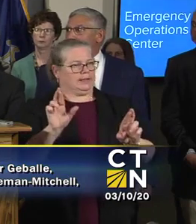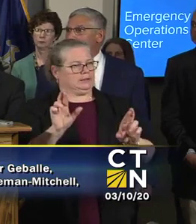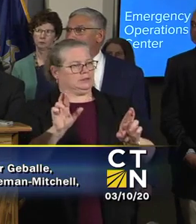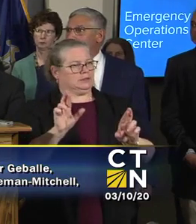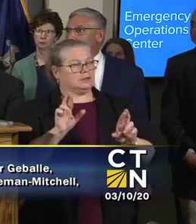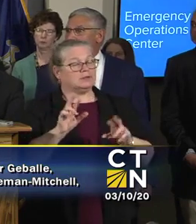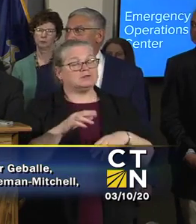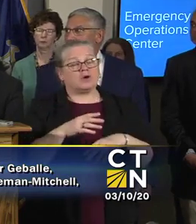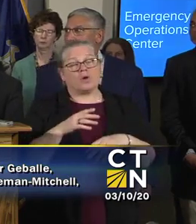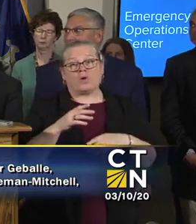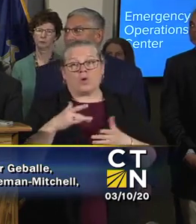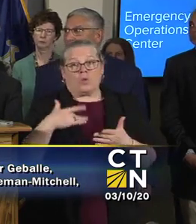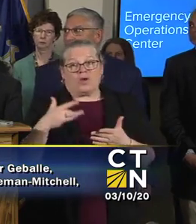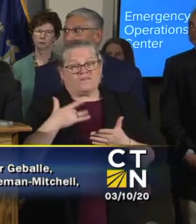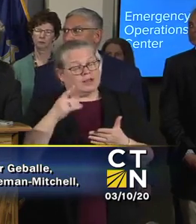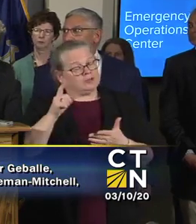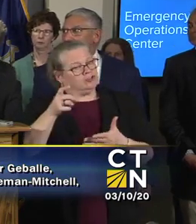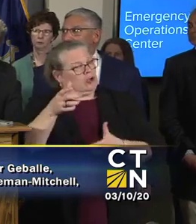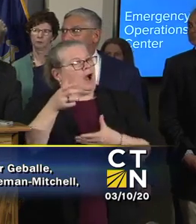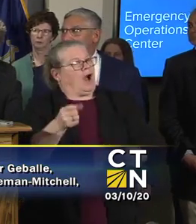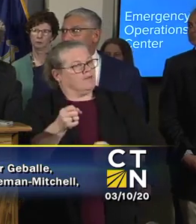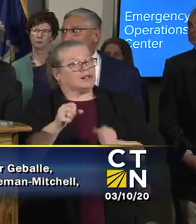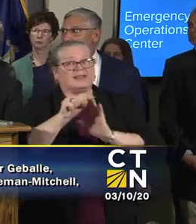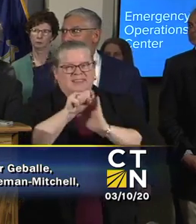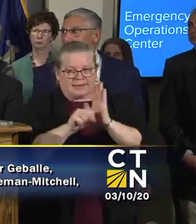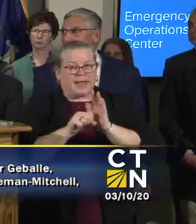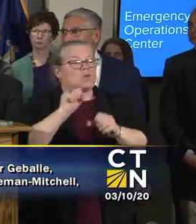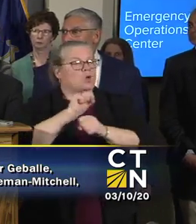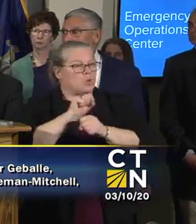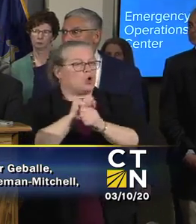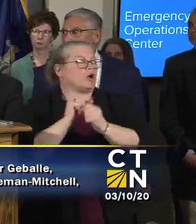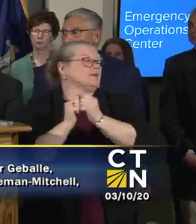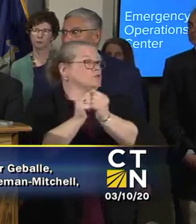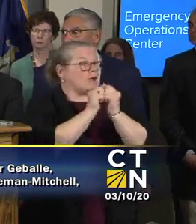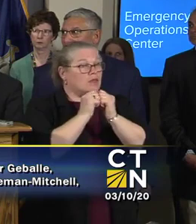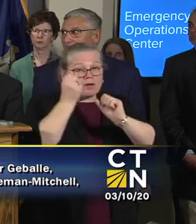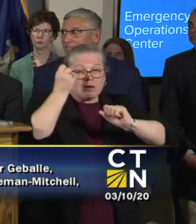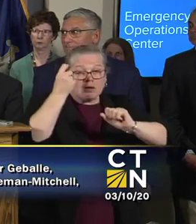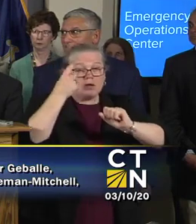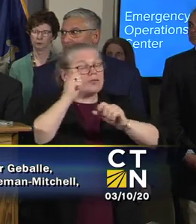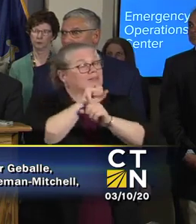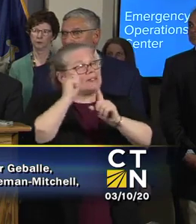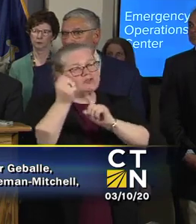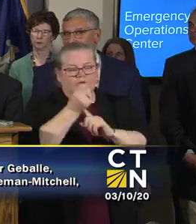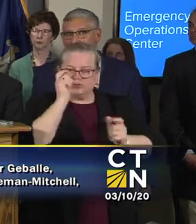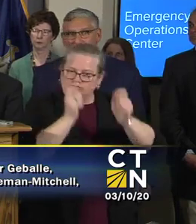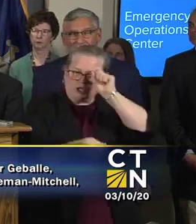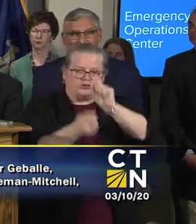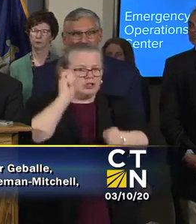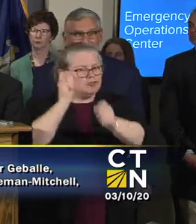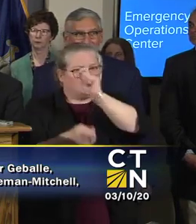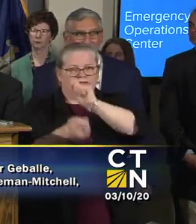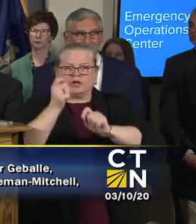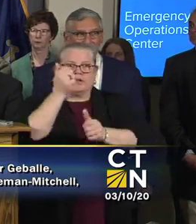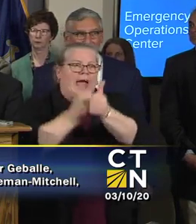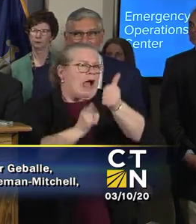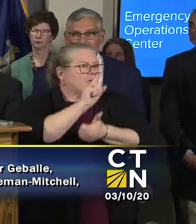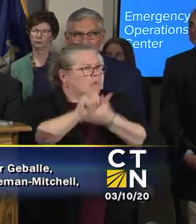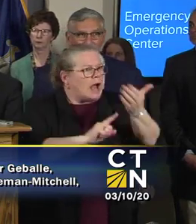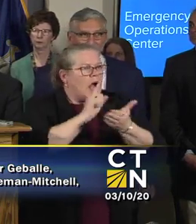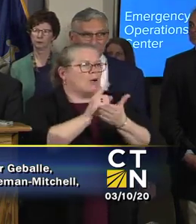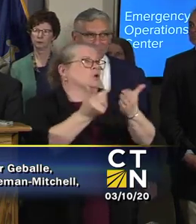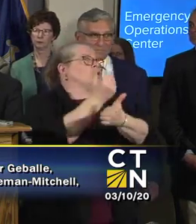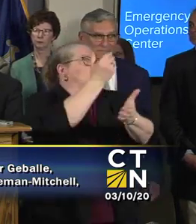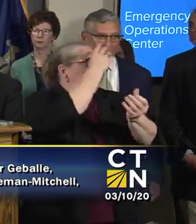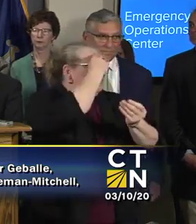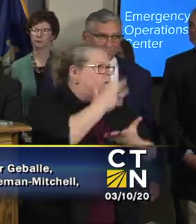is a state that's working together. And look, it's a fast-changing situation. Every hour something is different. So I can't promise